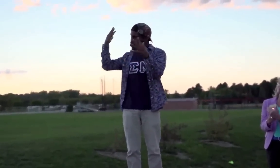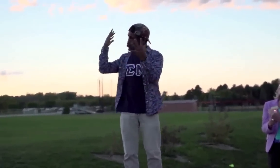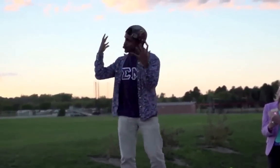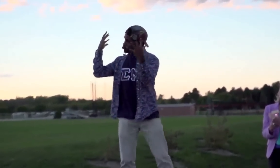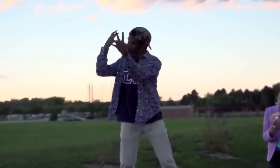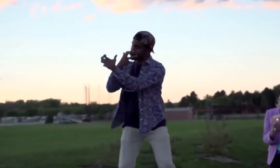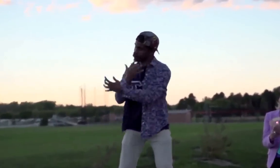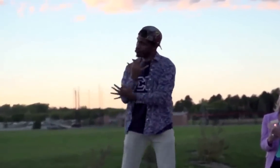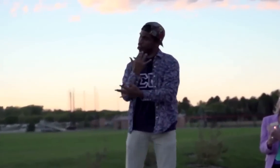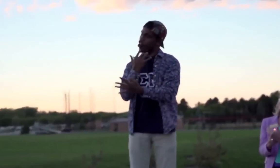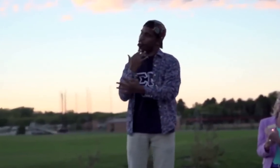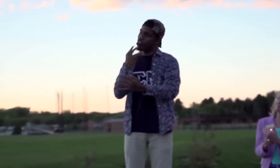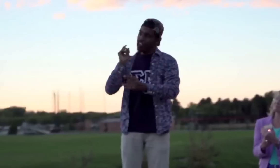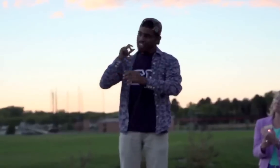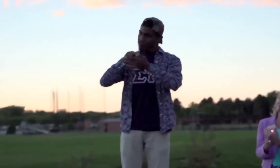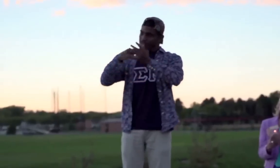him,